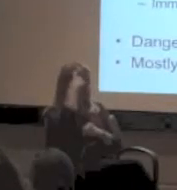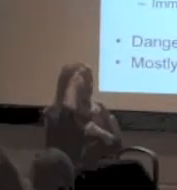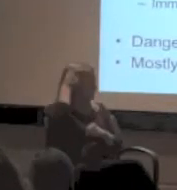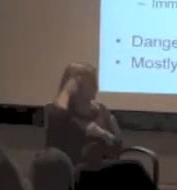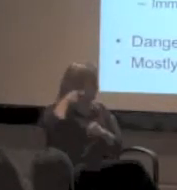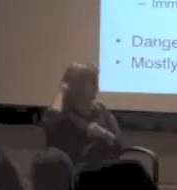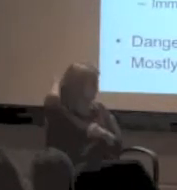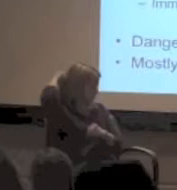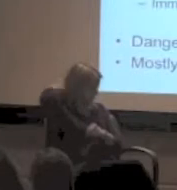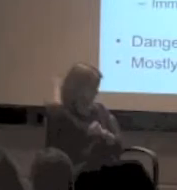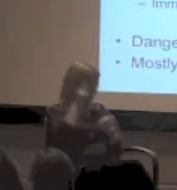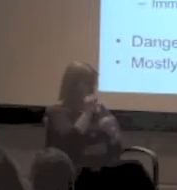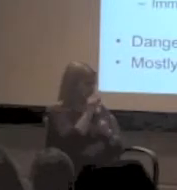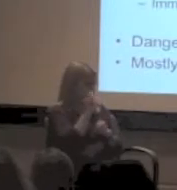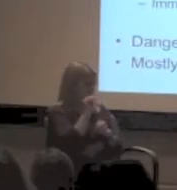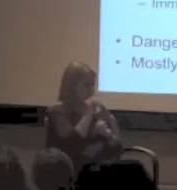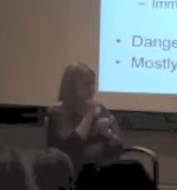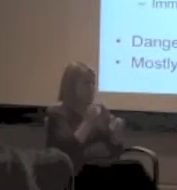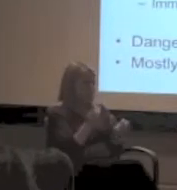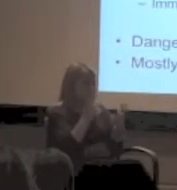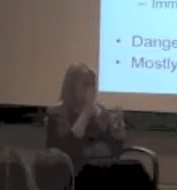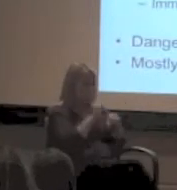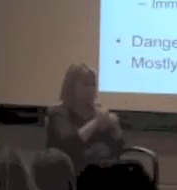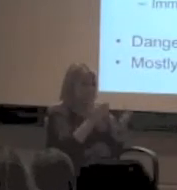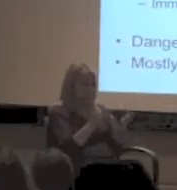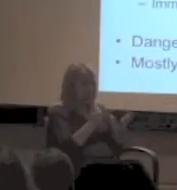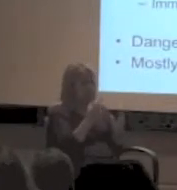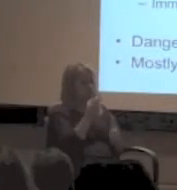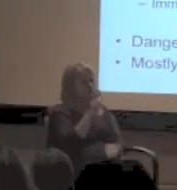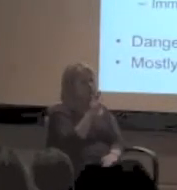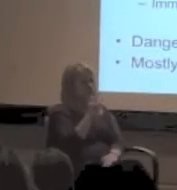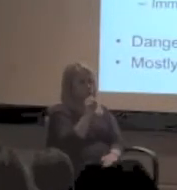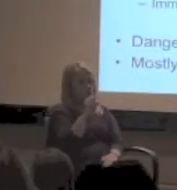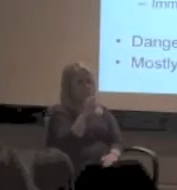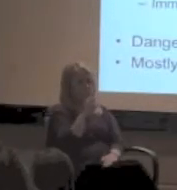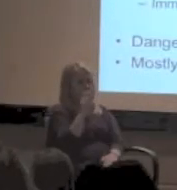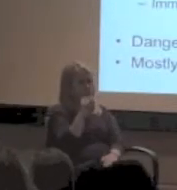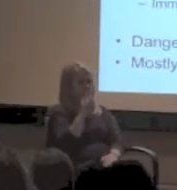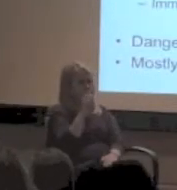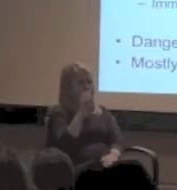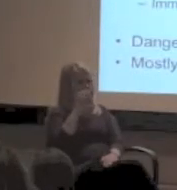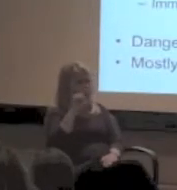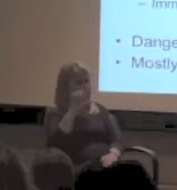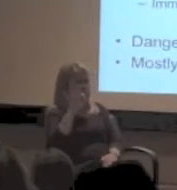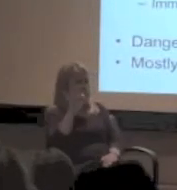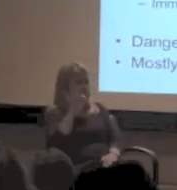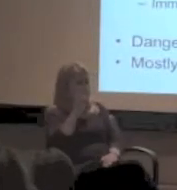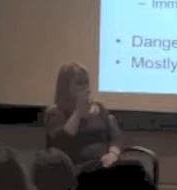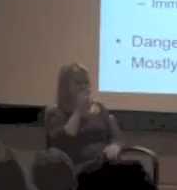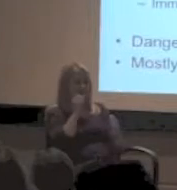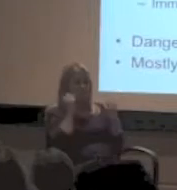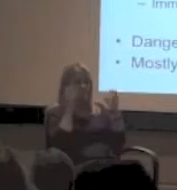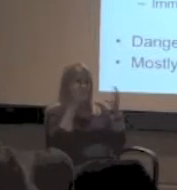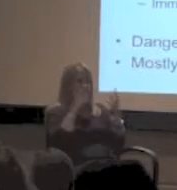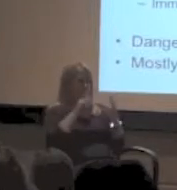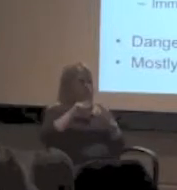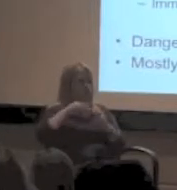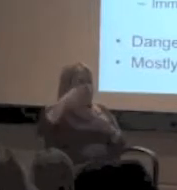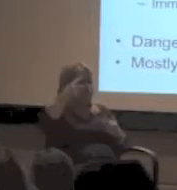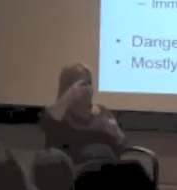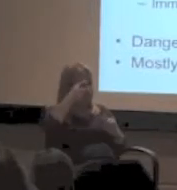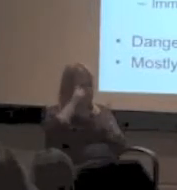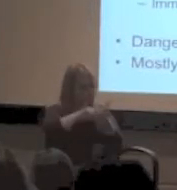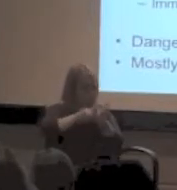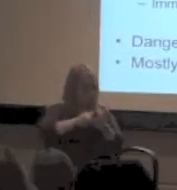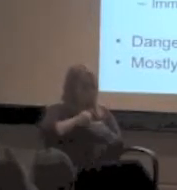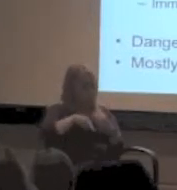So there's a lot of work going on. A lot of here, Dr. Schoenwolf at the University of Utah does a lot of this work about genetic mutations and why this